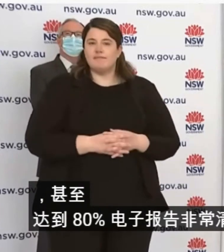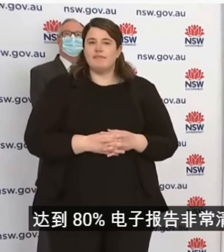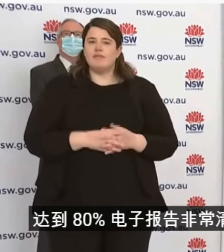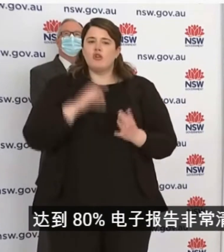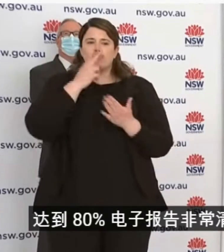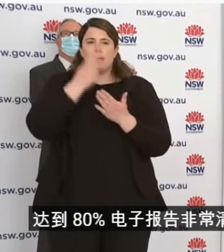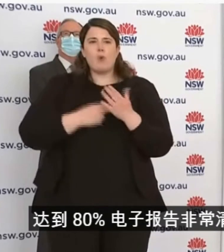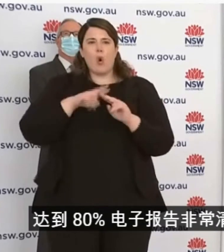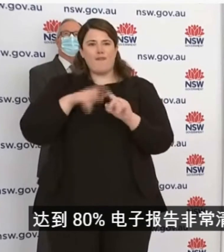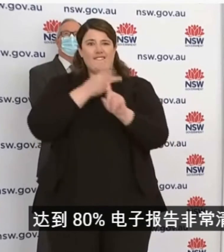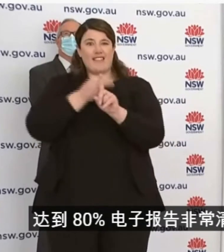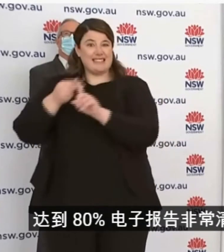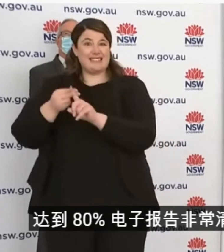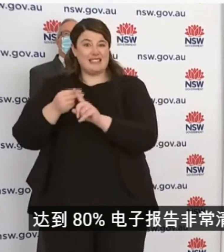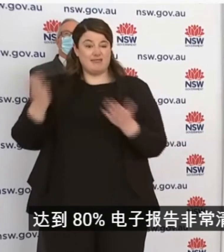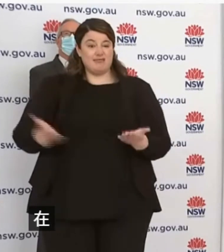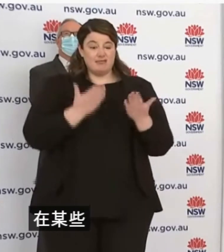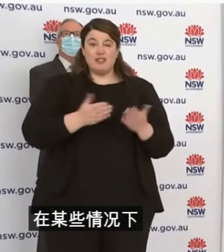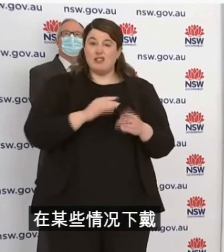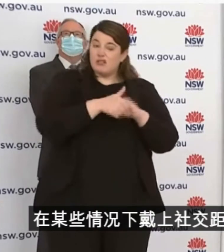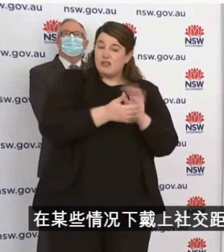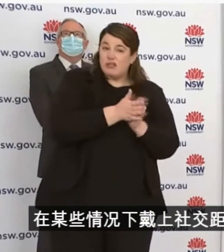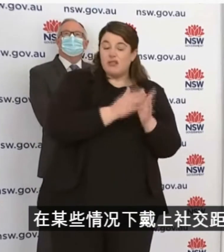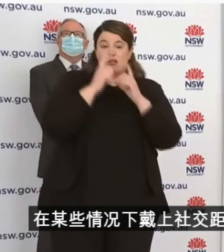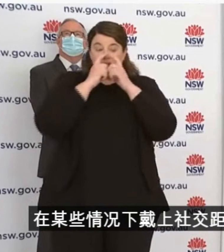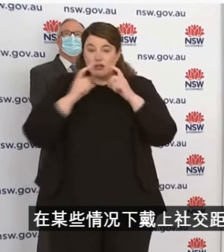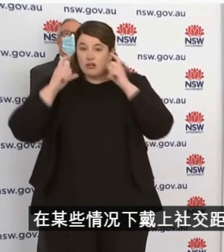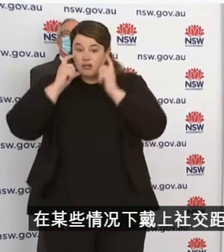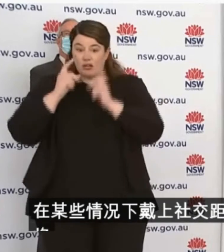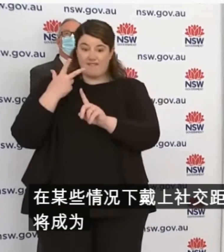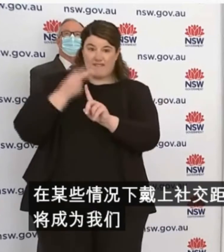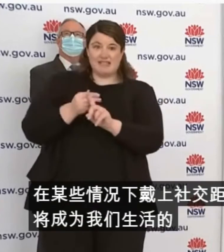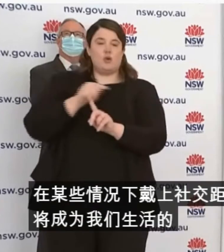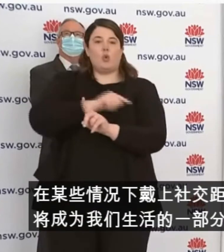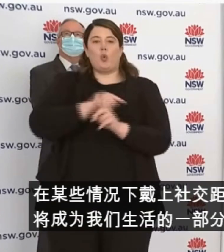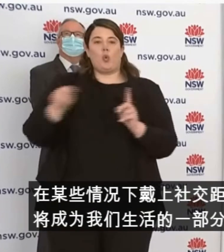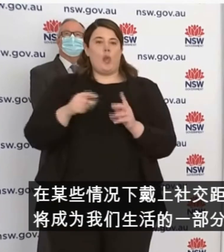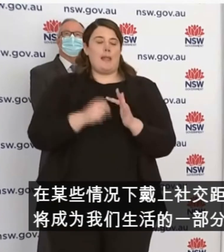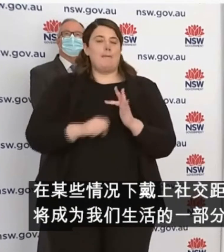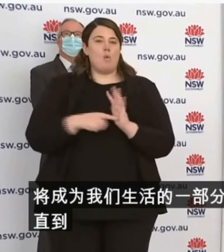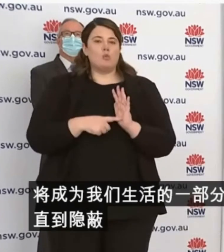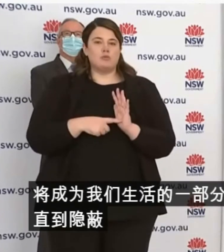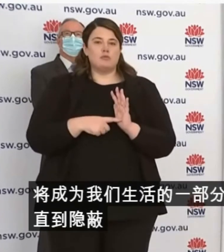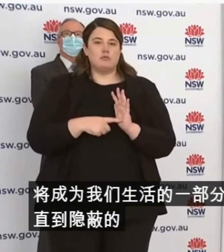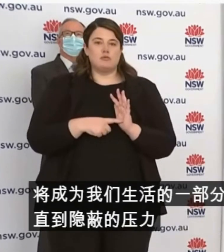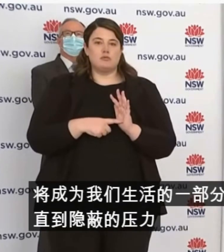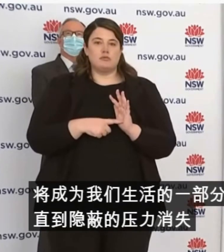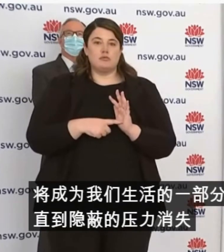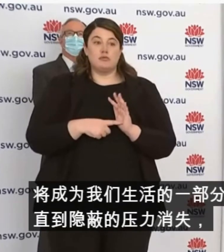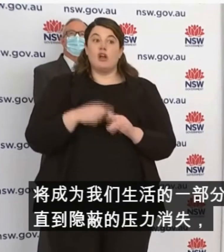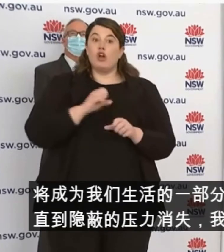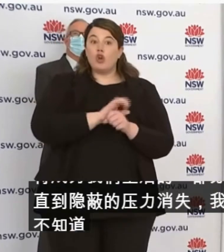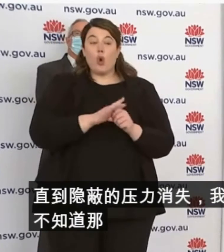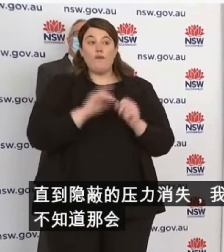that social distancing, hand hygiene, mask wearing in certain circumstances will be a part of life for us until the strain of